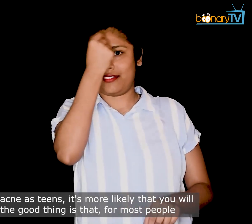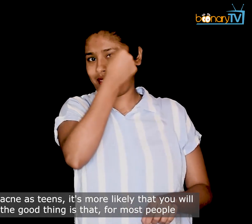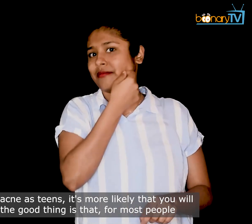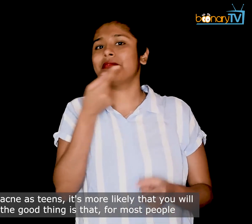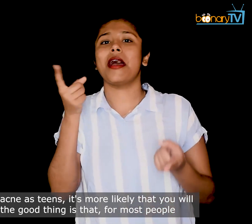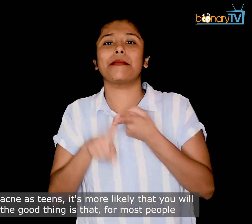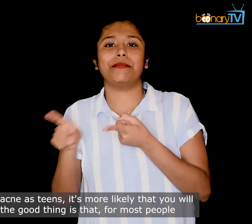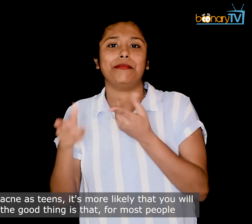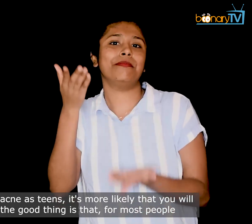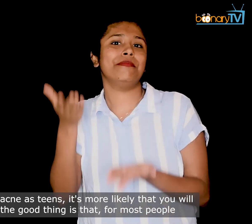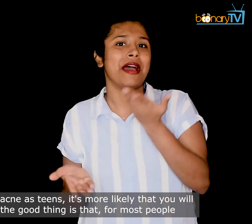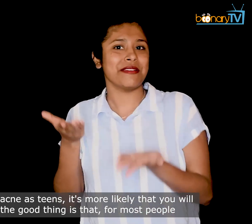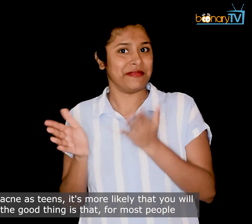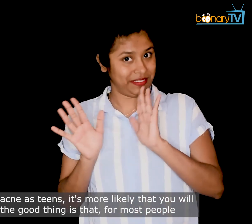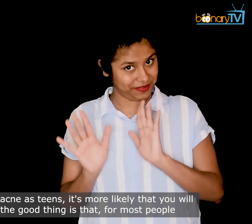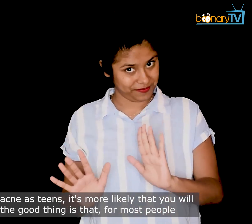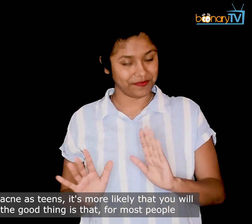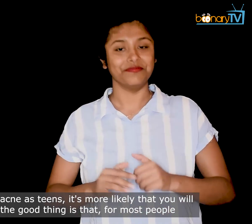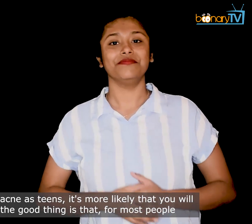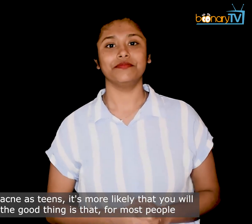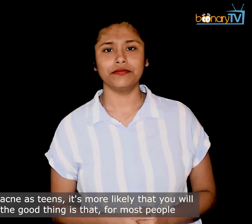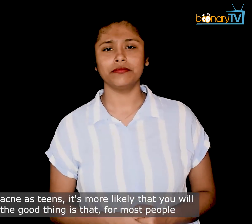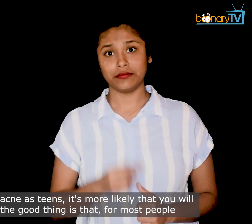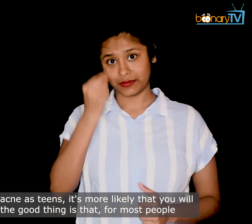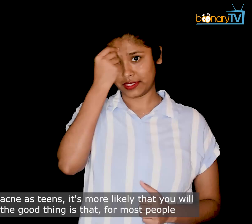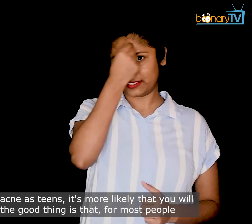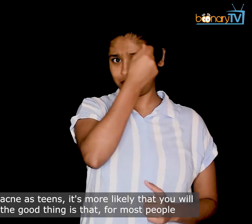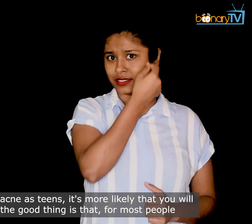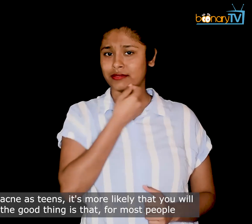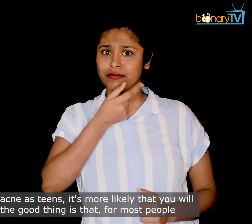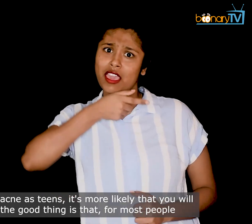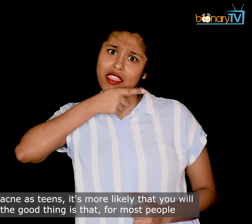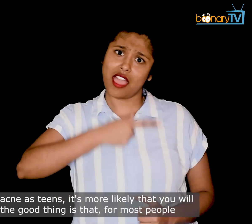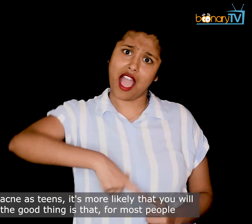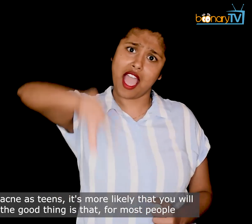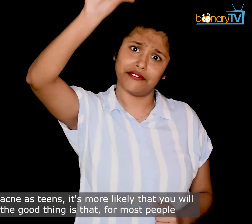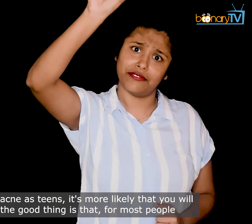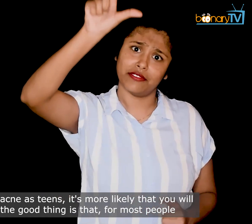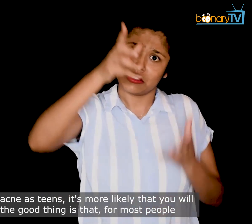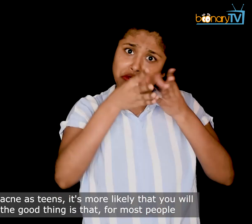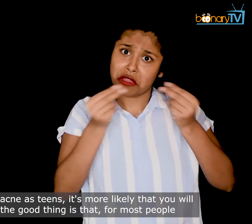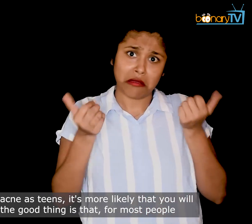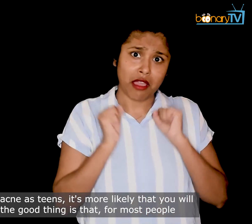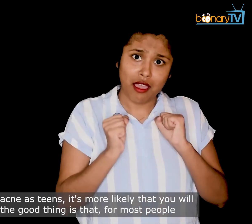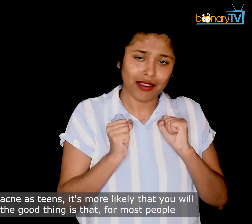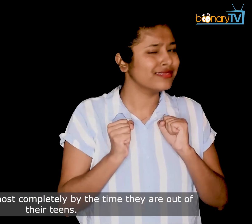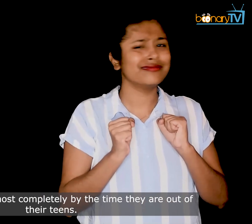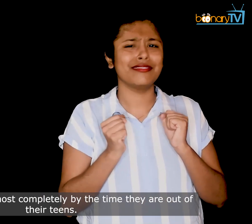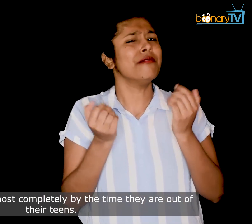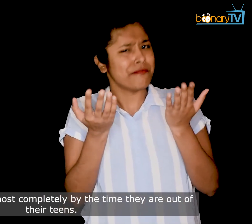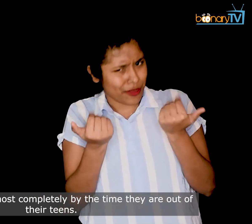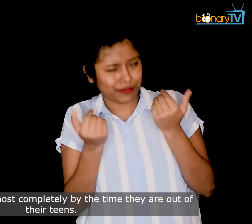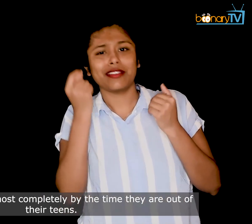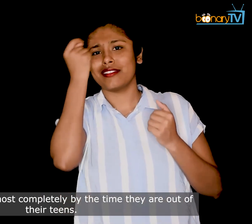too. But the good thing is that for most people, acne goes away